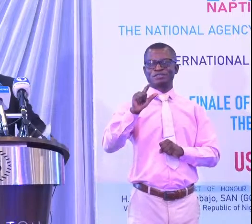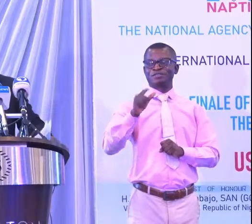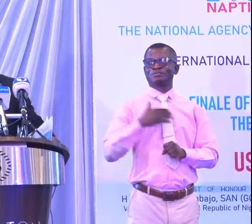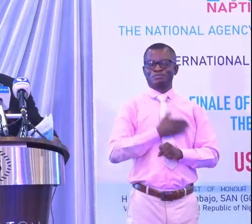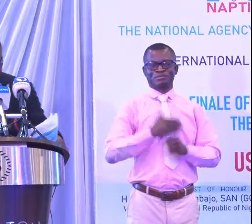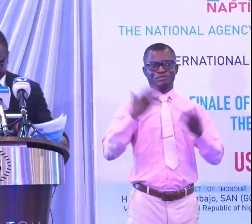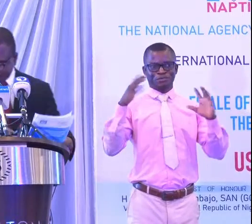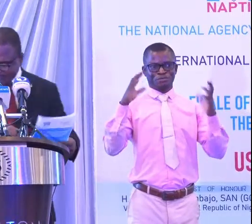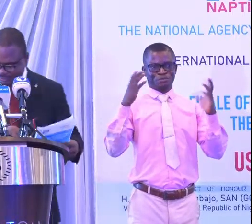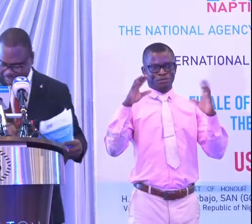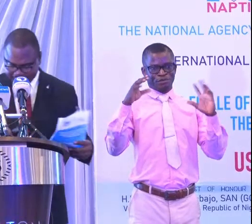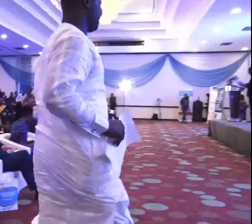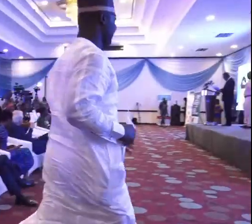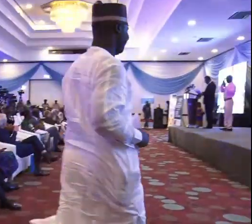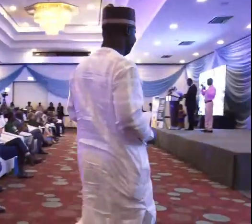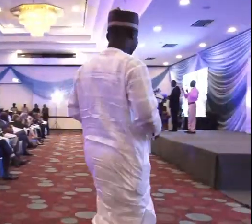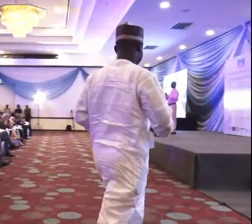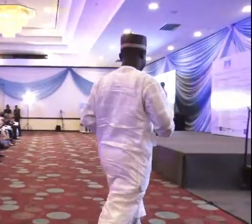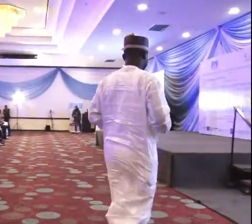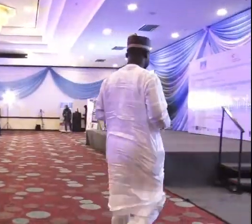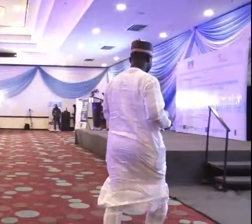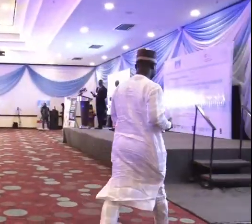him.